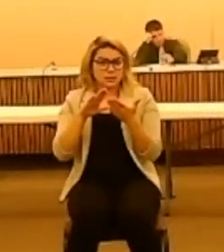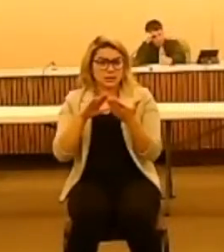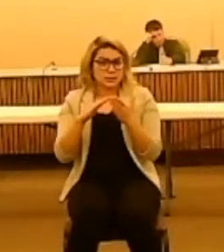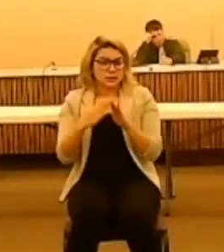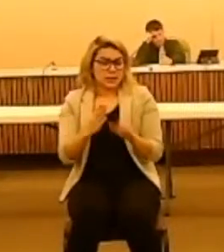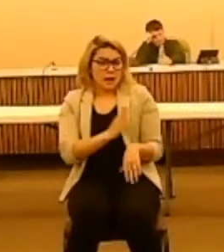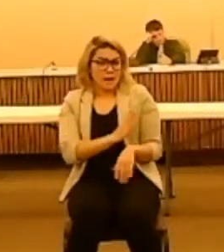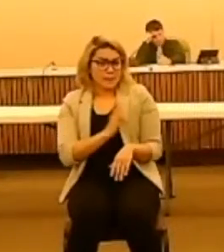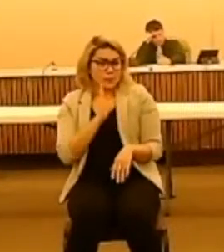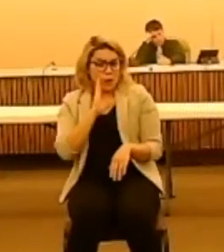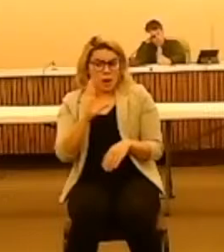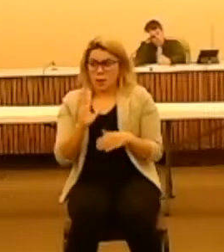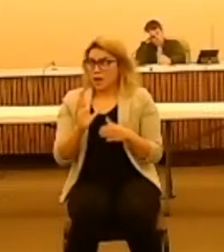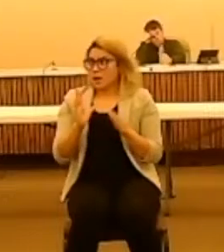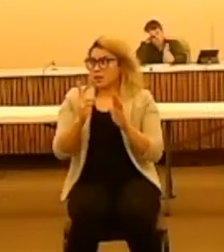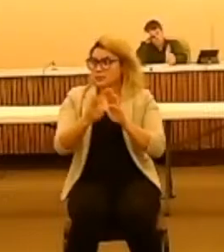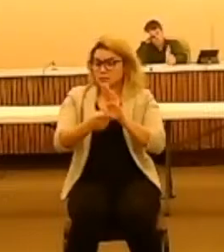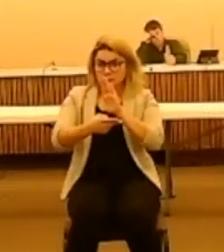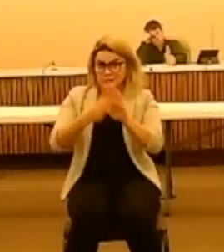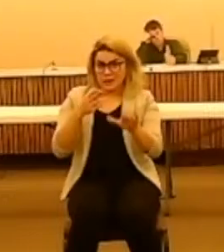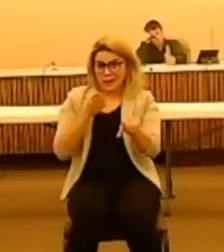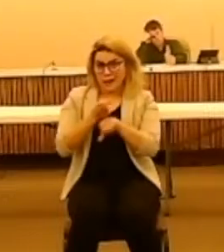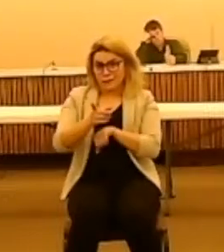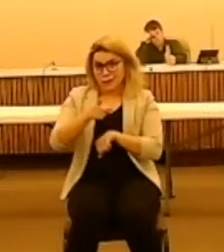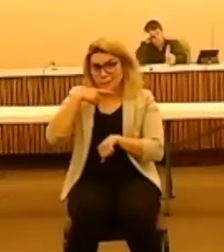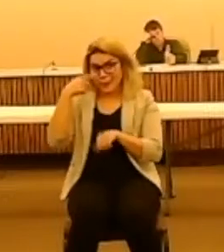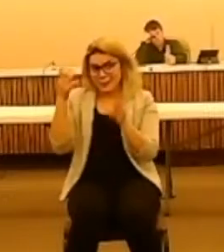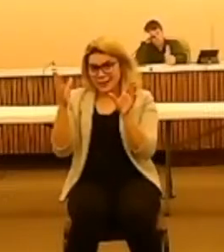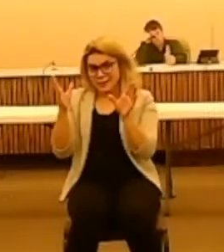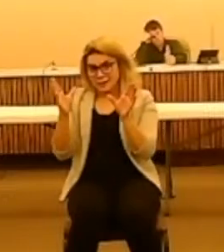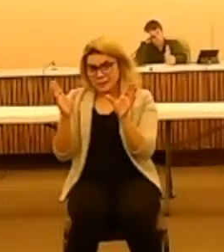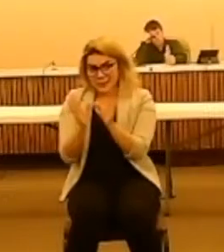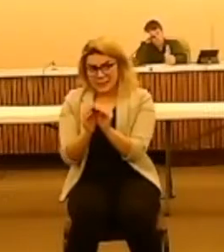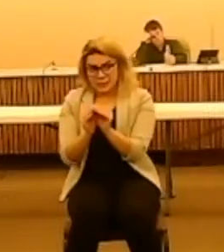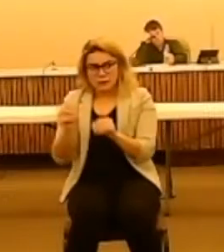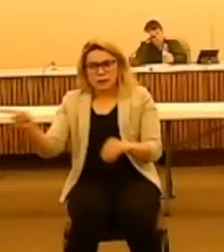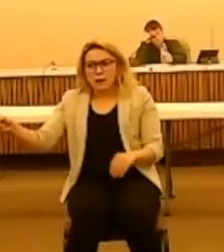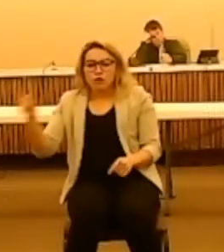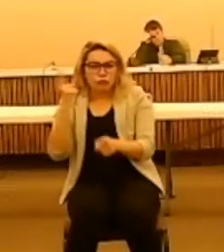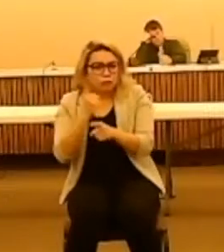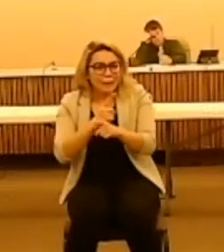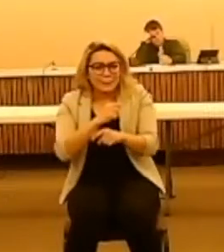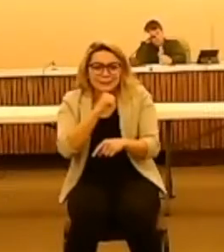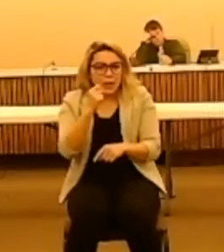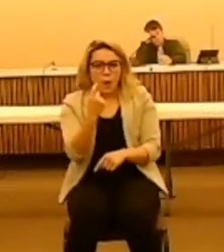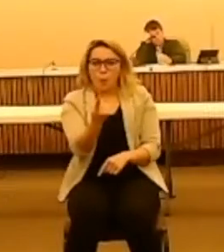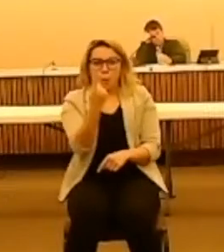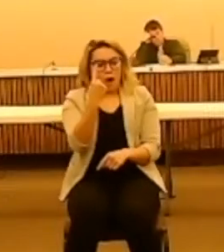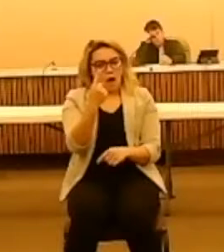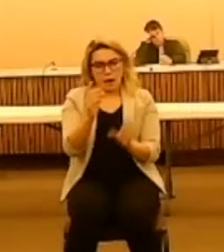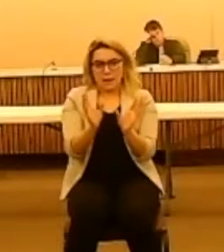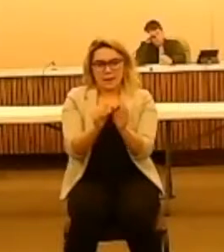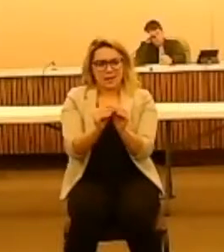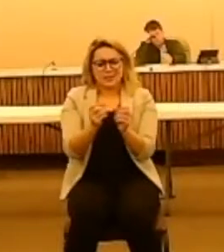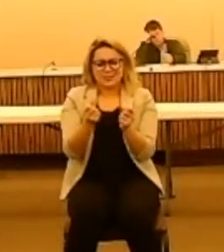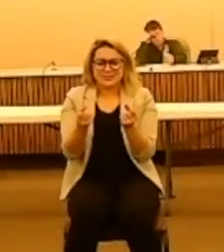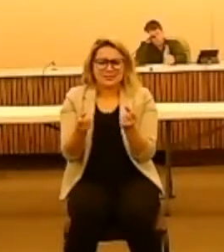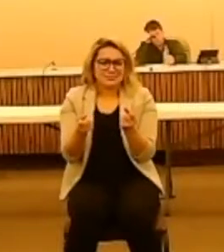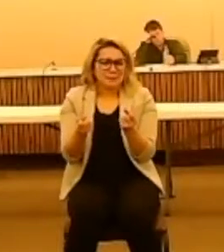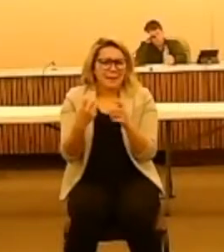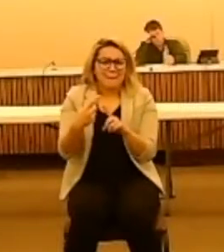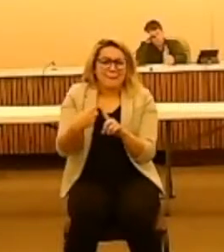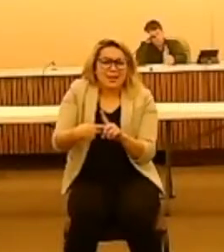hearing. Yeah, it's a lengthy process. It's not just one meeting. I mean, it's months and months of review,